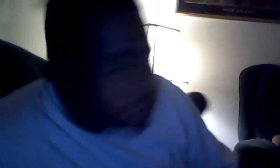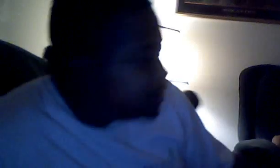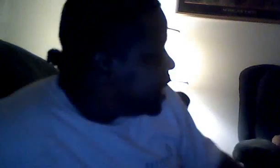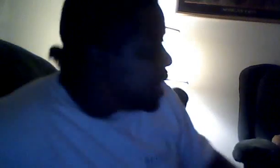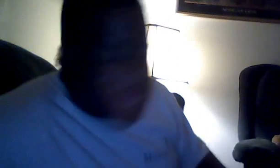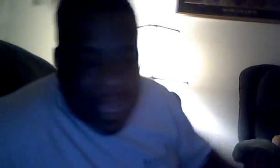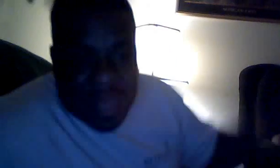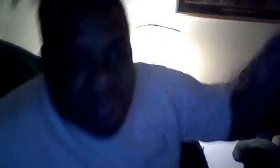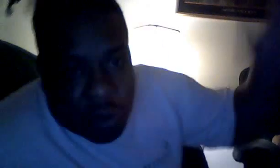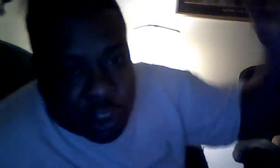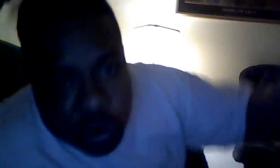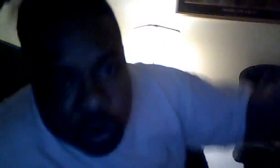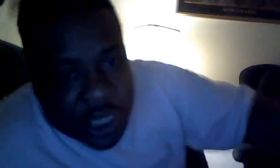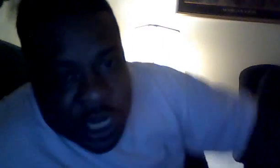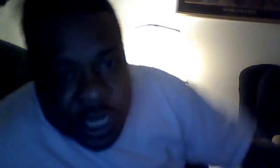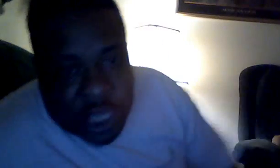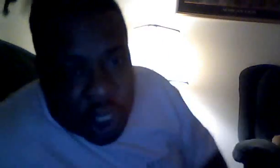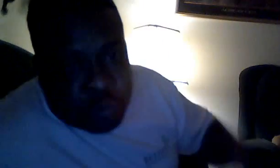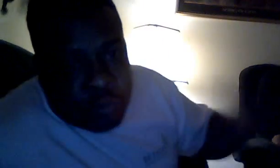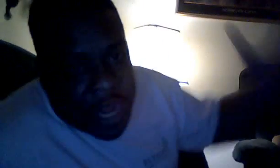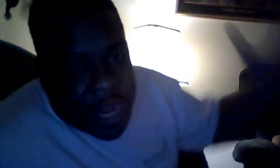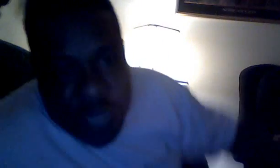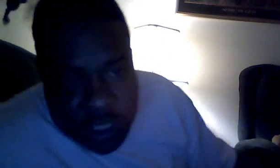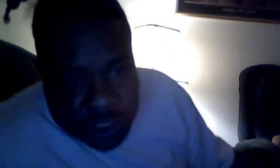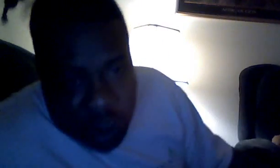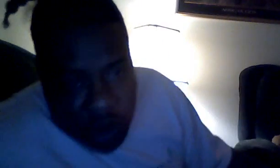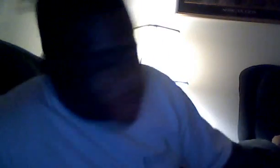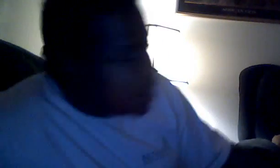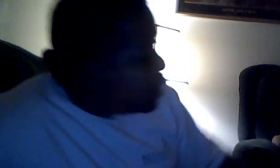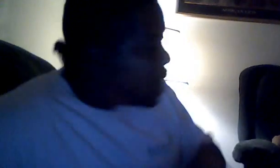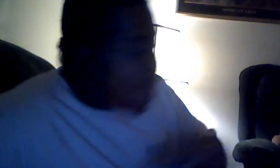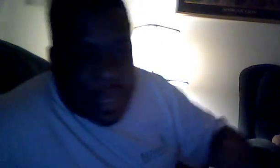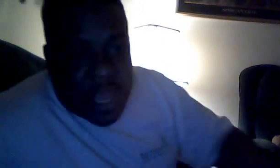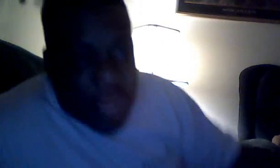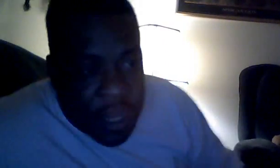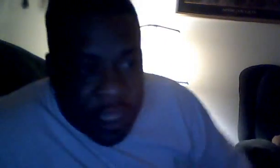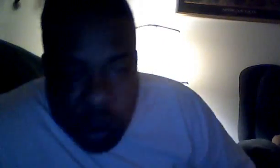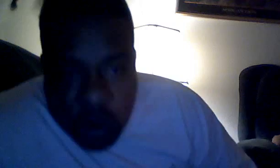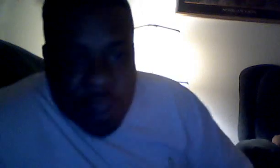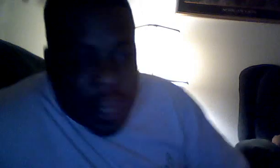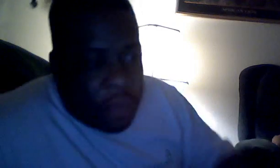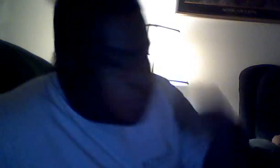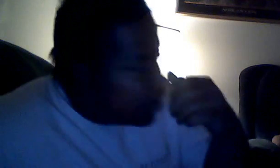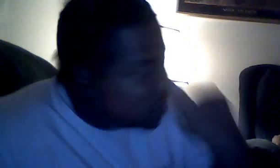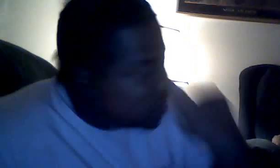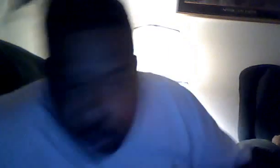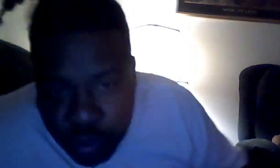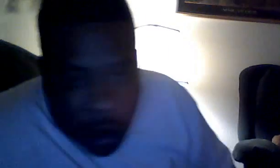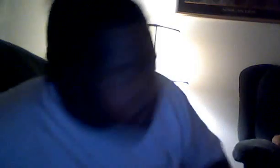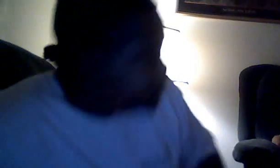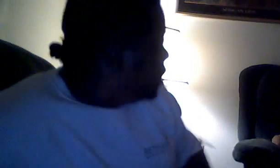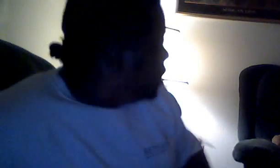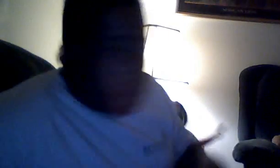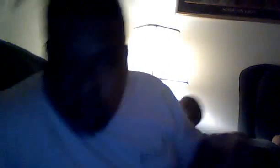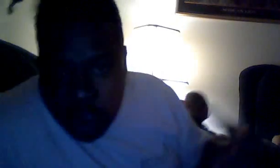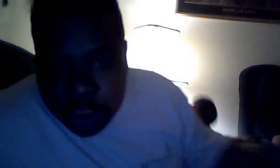city. I'll search in the country where they niggas dirt. Out there in the yard, nigga playing shoot hard. Hard